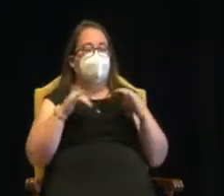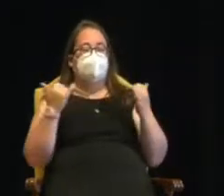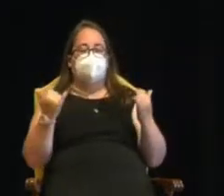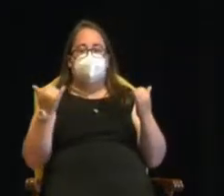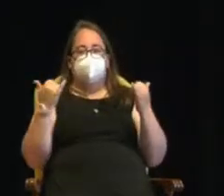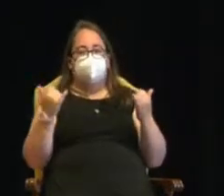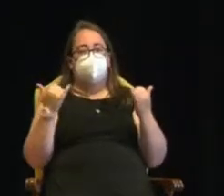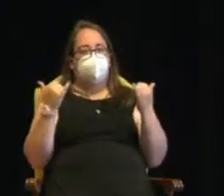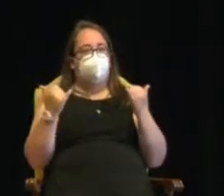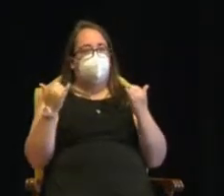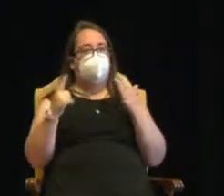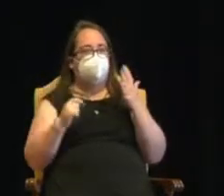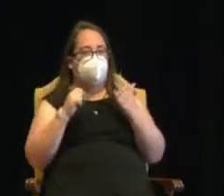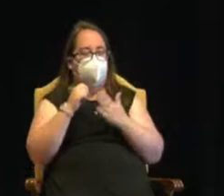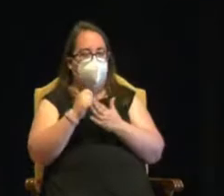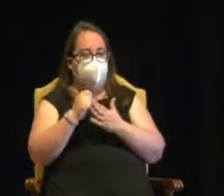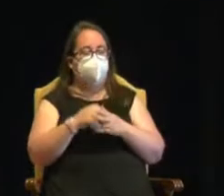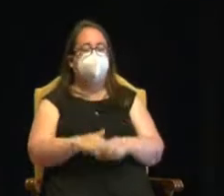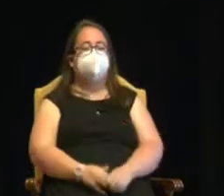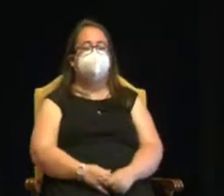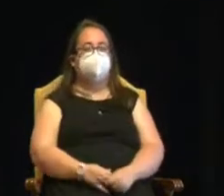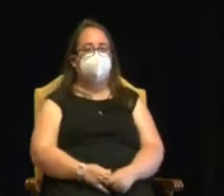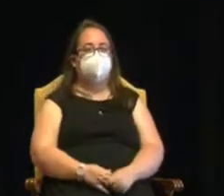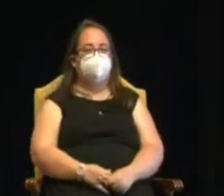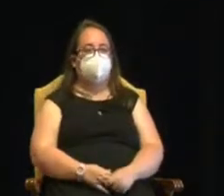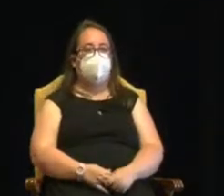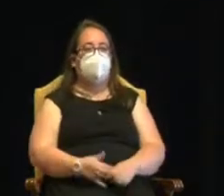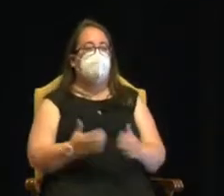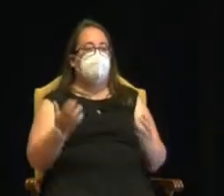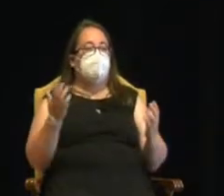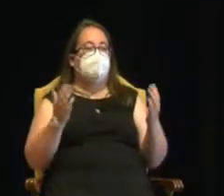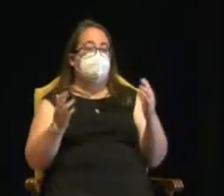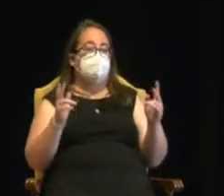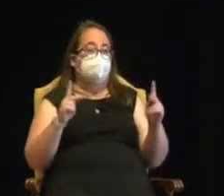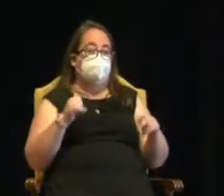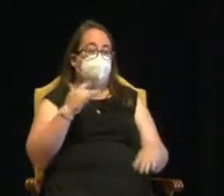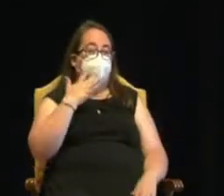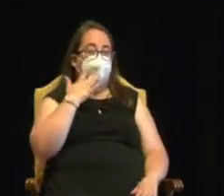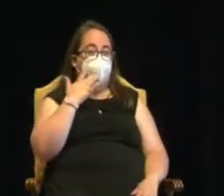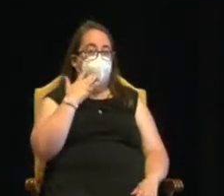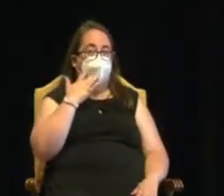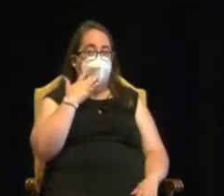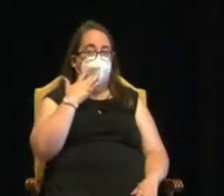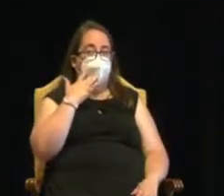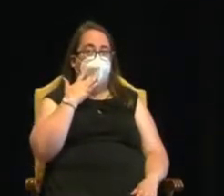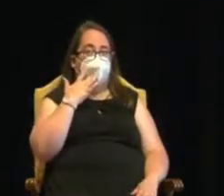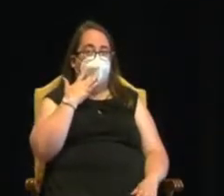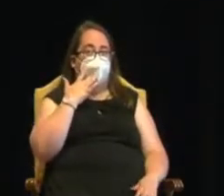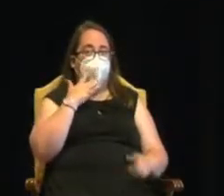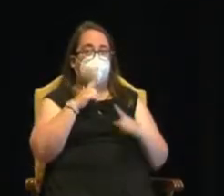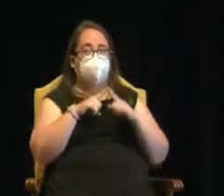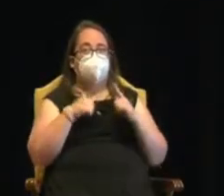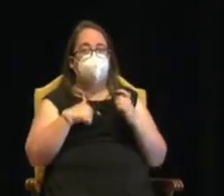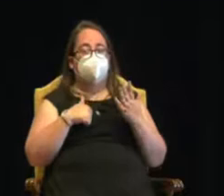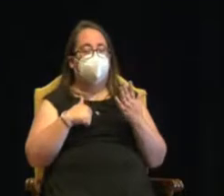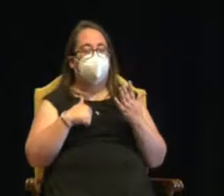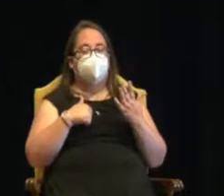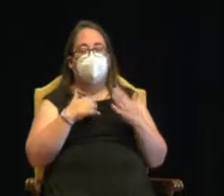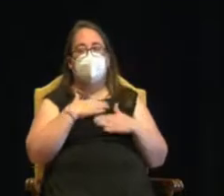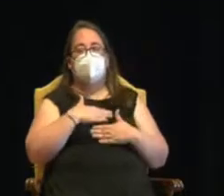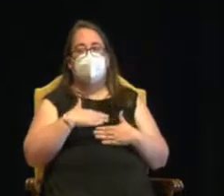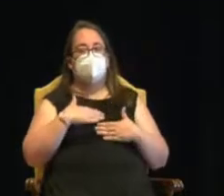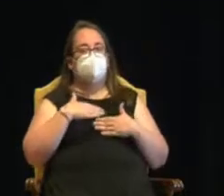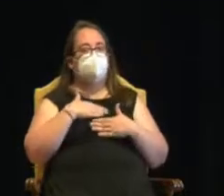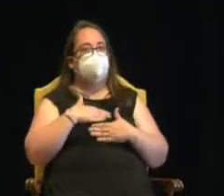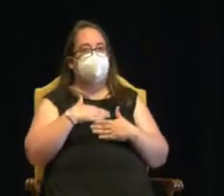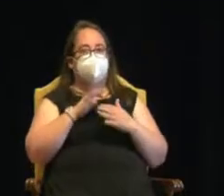we're in this era, and maybe people would actually prefer to have their novels and their entertainment completely free of